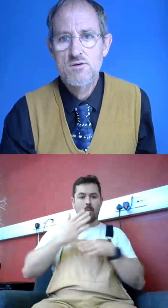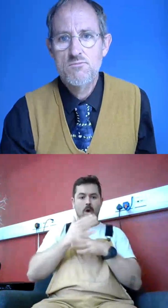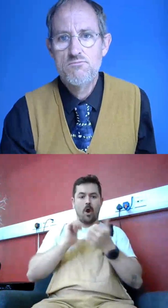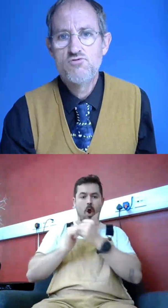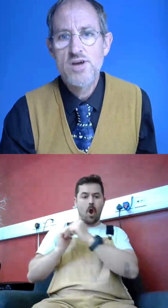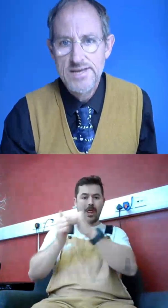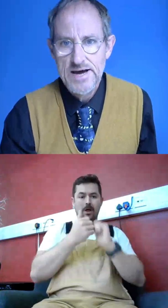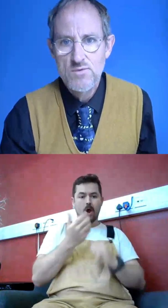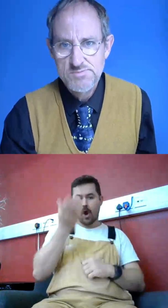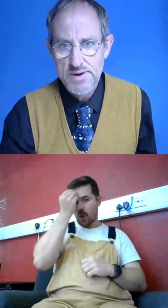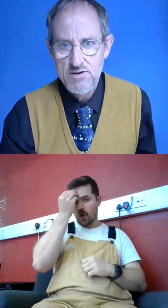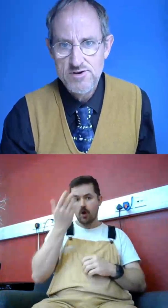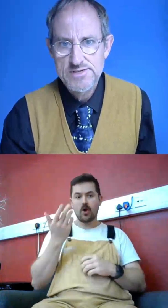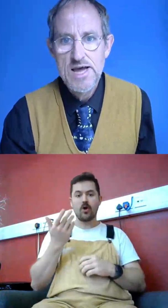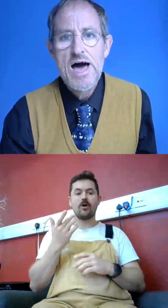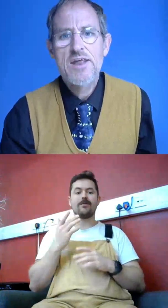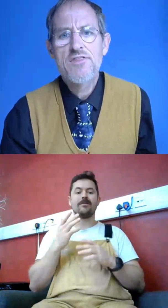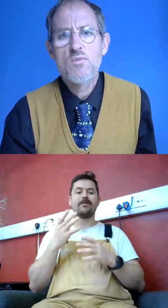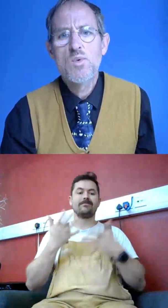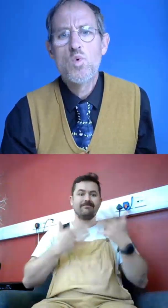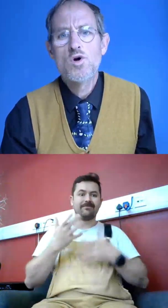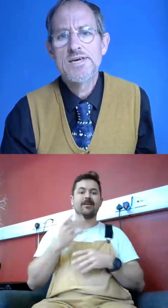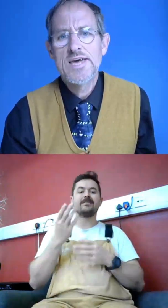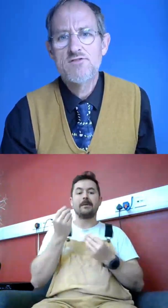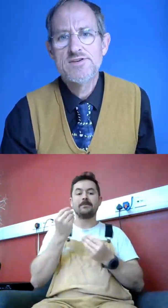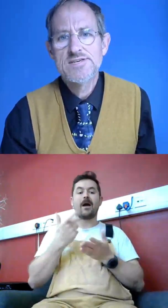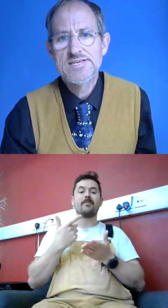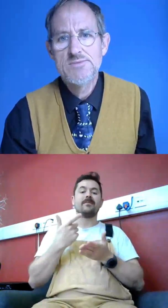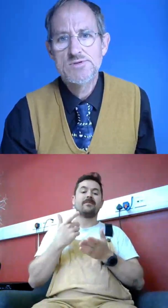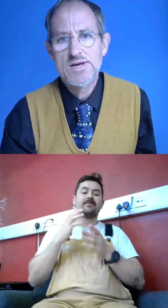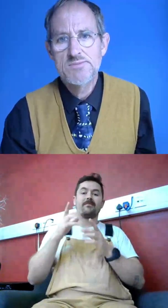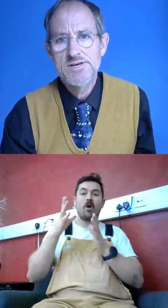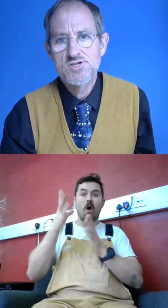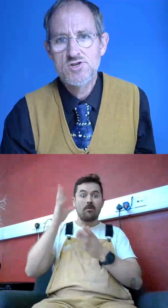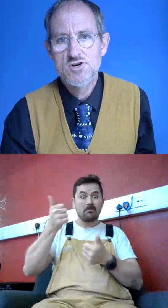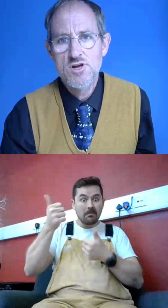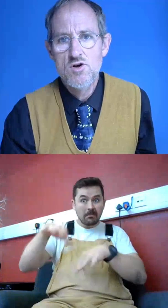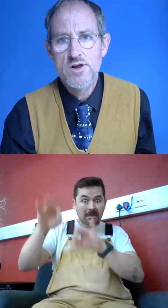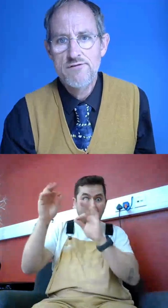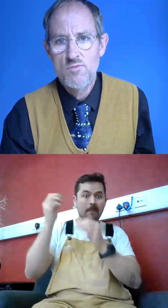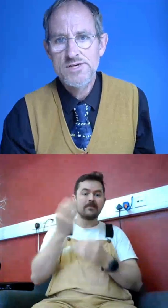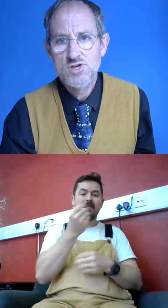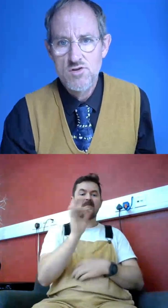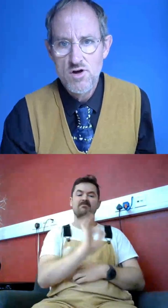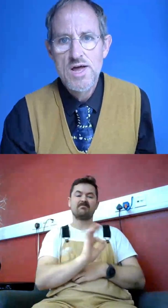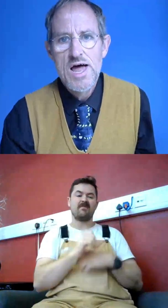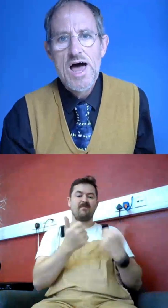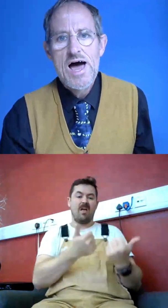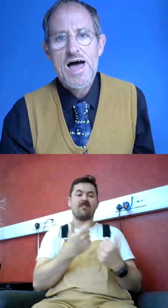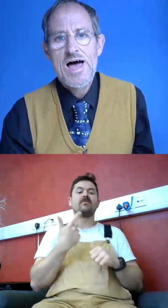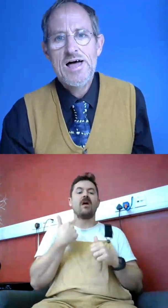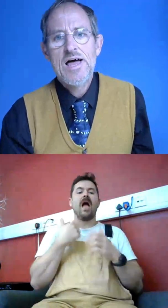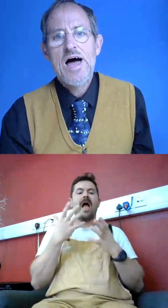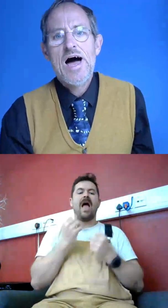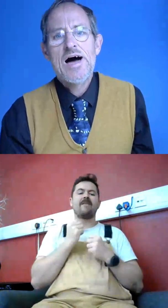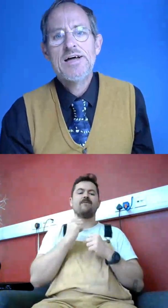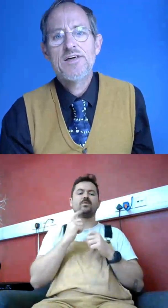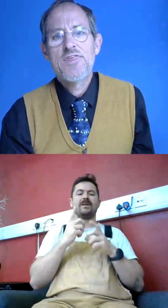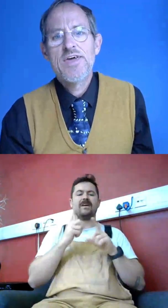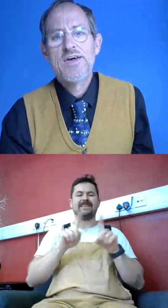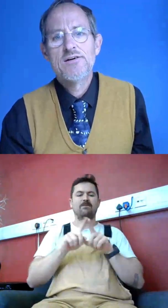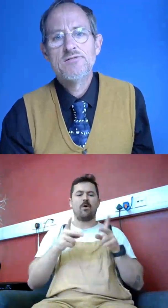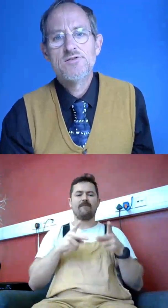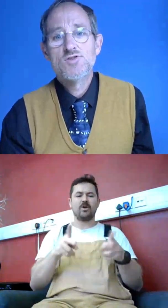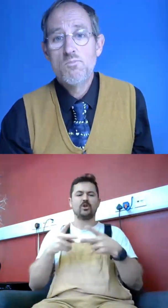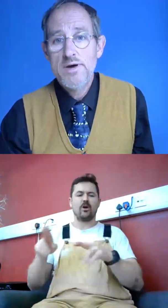fighting, breaking down these barriers. And I think we work together as a team as well, as I mentioned earlier, learning from each other.